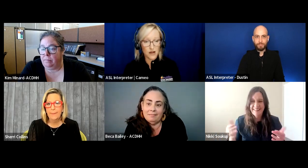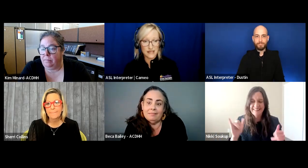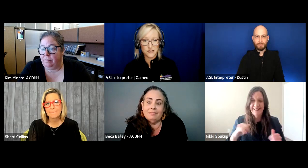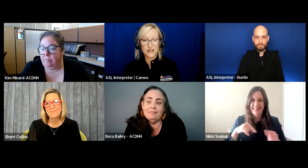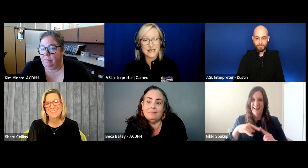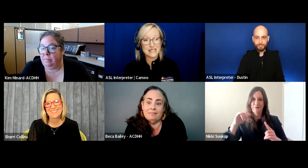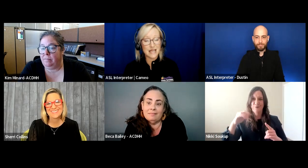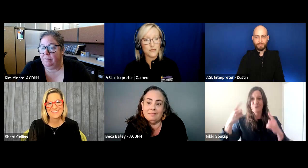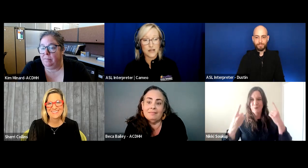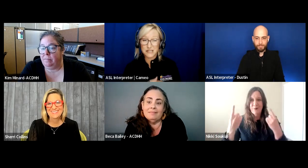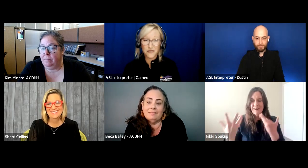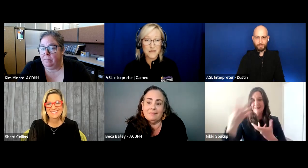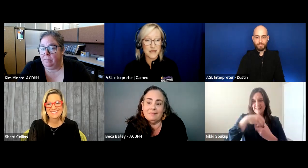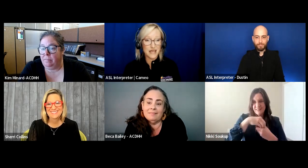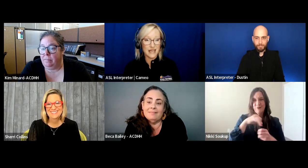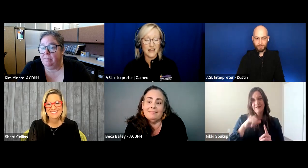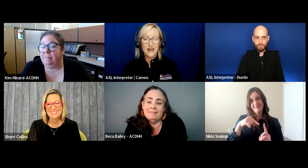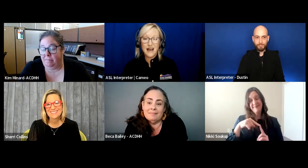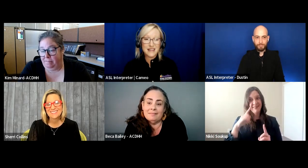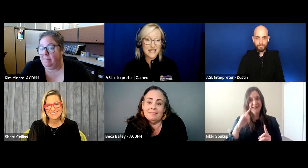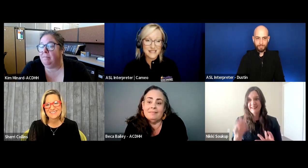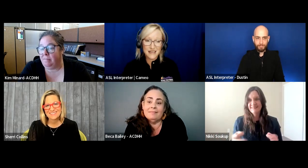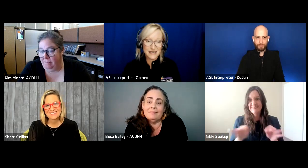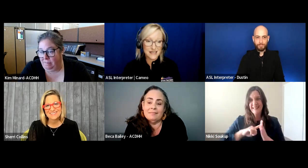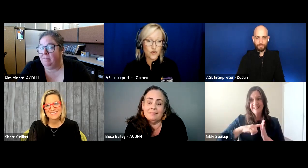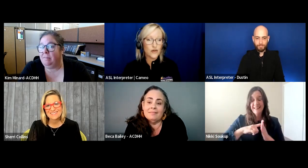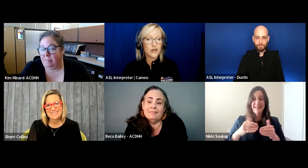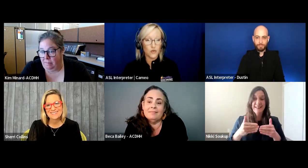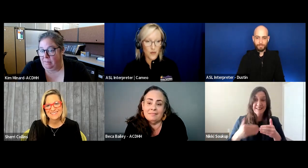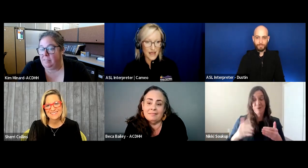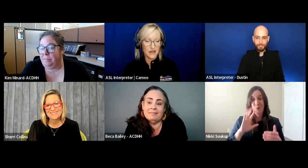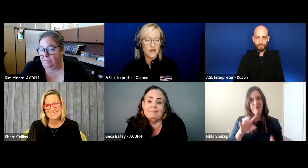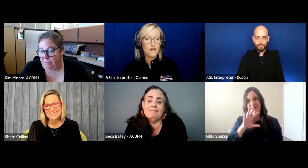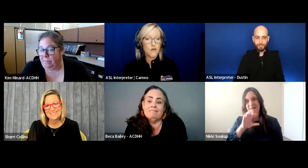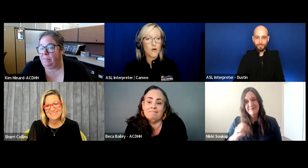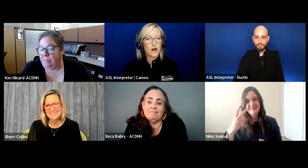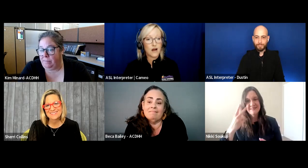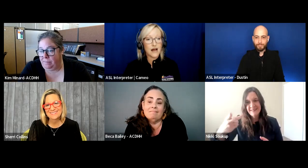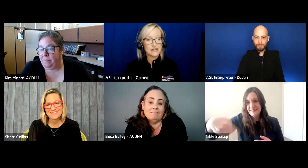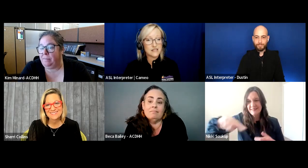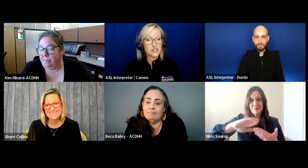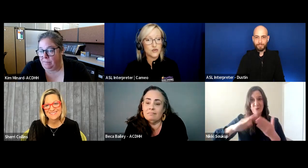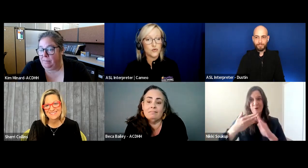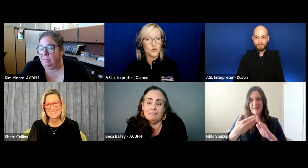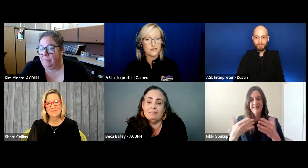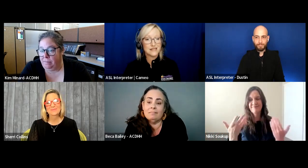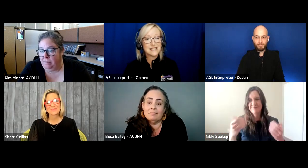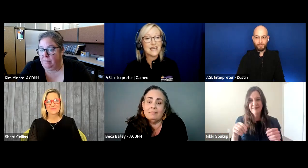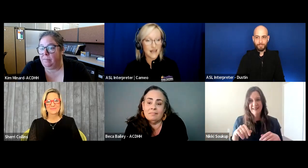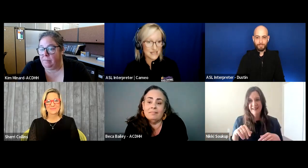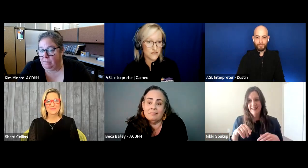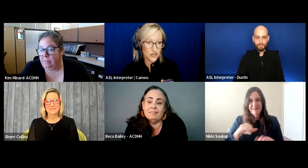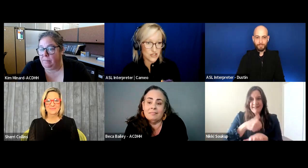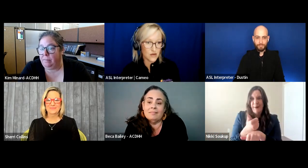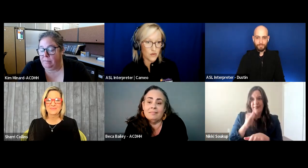building process or in the design process from the beginning, I think is a critical way for us to see